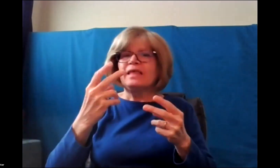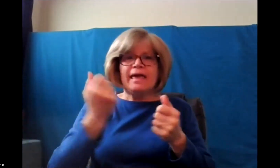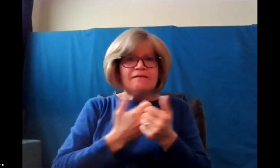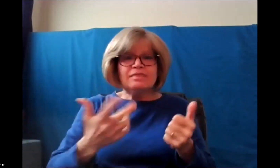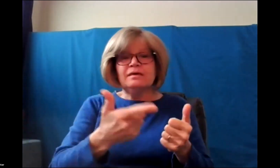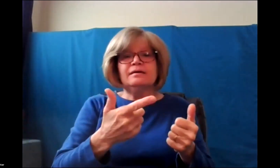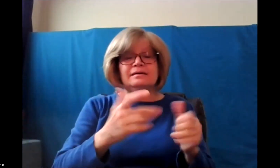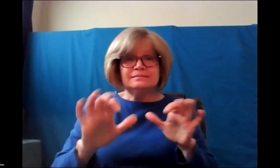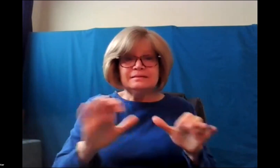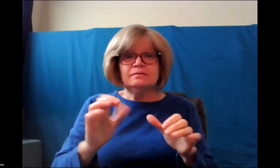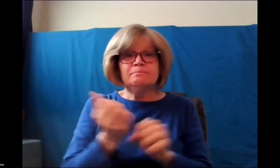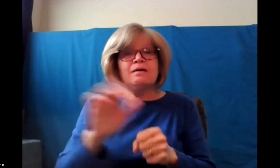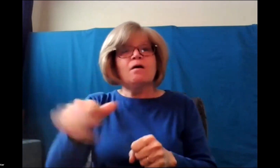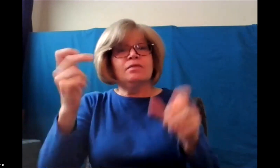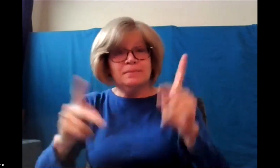lives better.